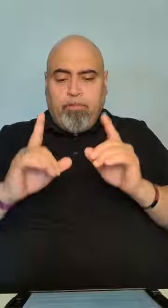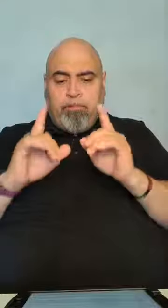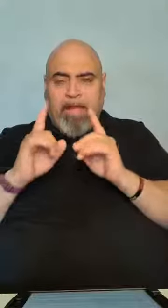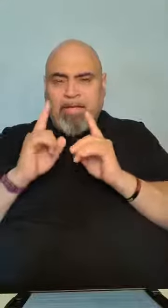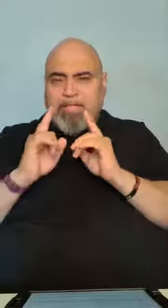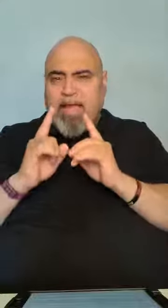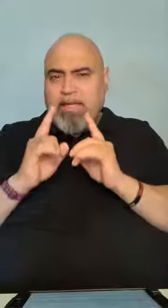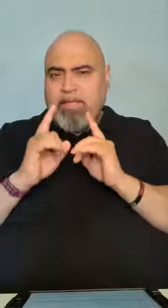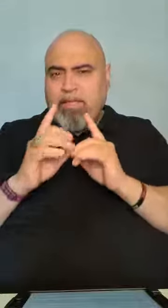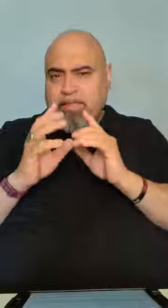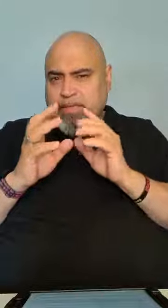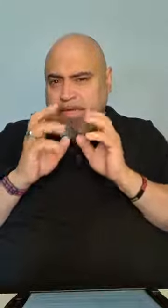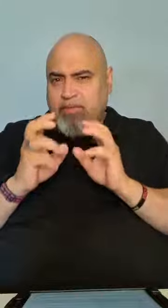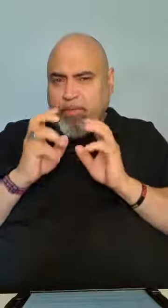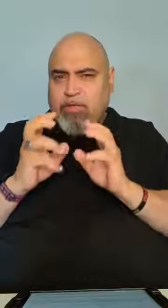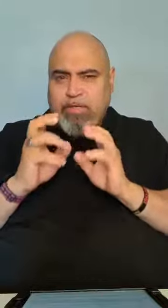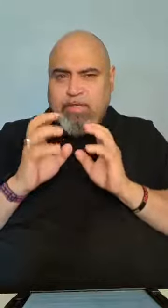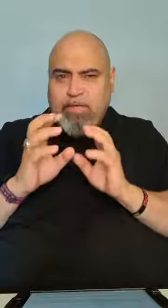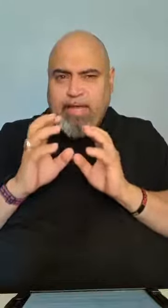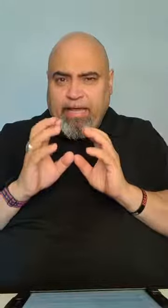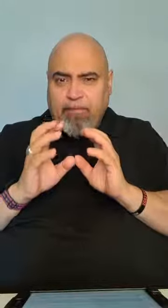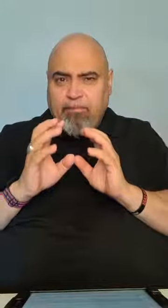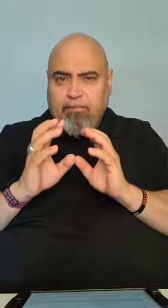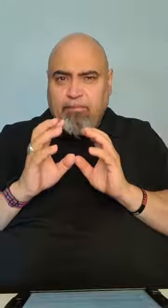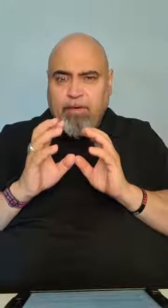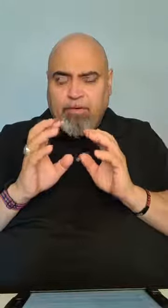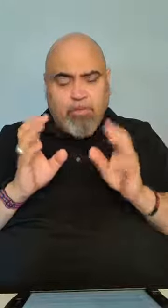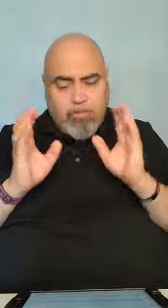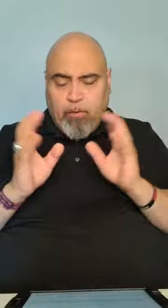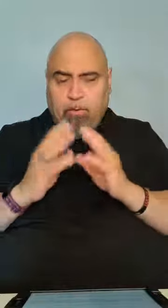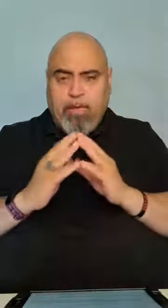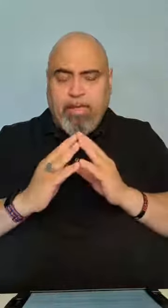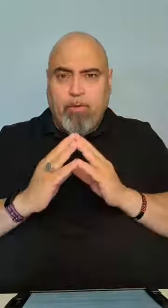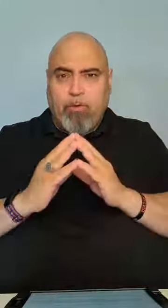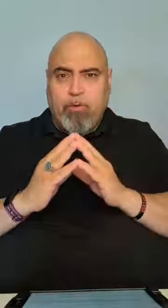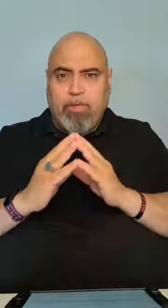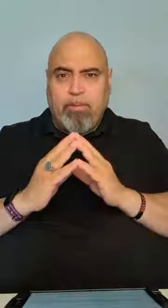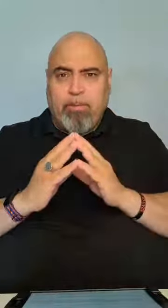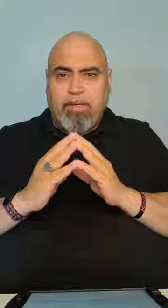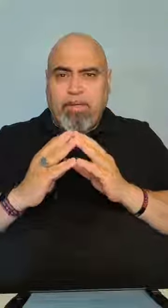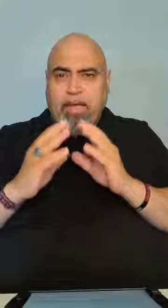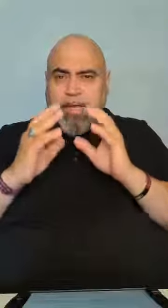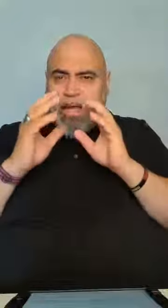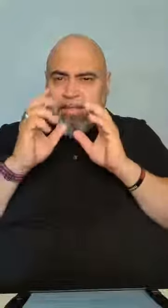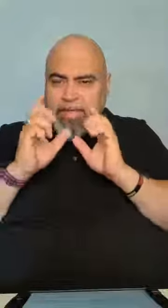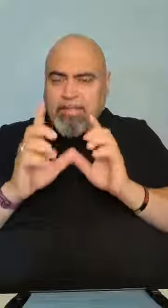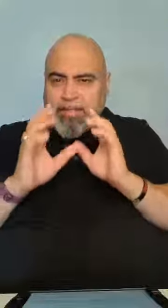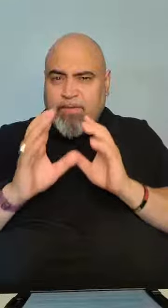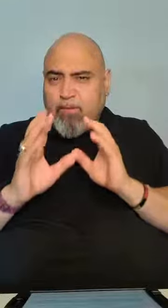But I decided to take verses today, right? Just a few. I can't go too deeply, but I decided to take